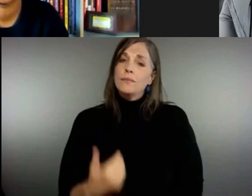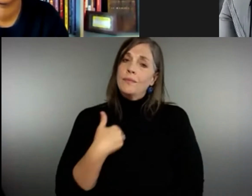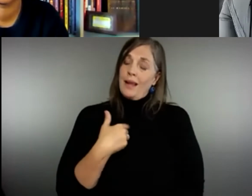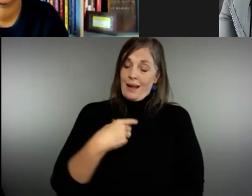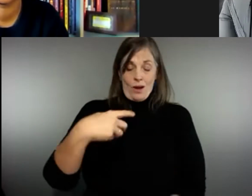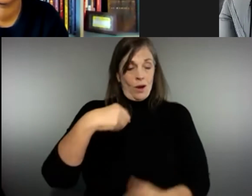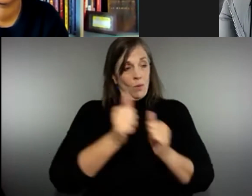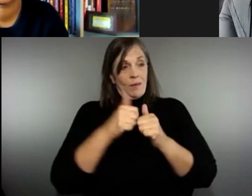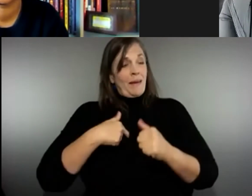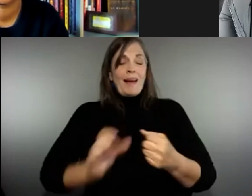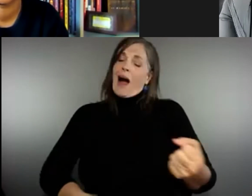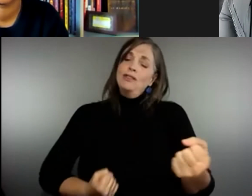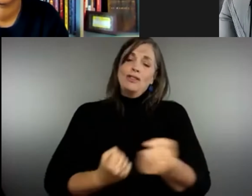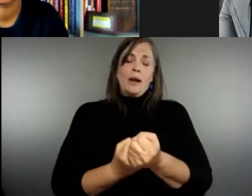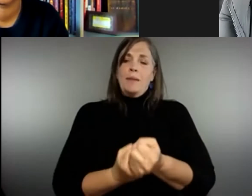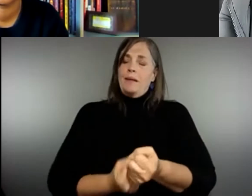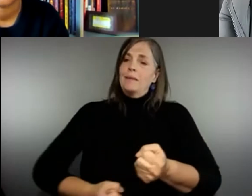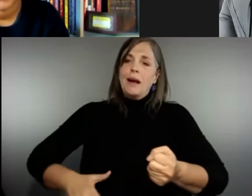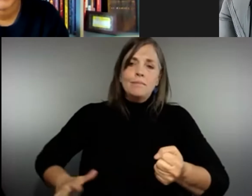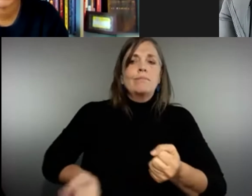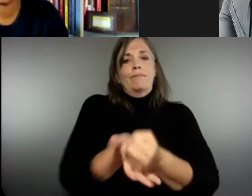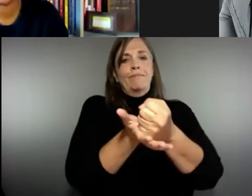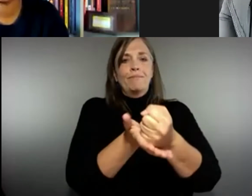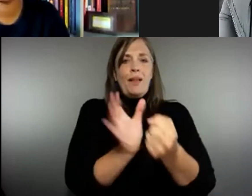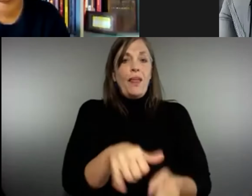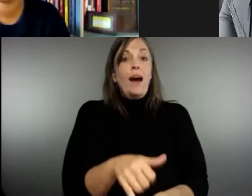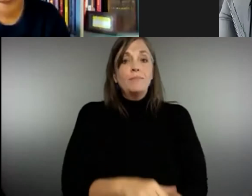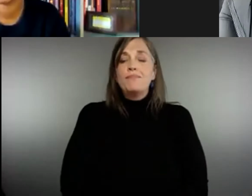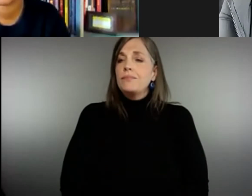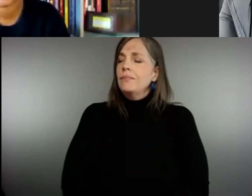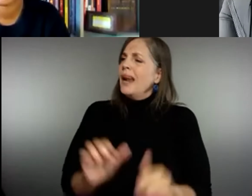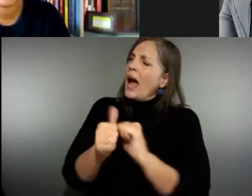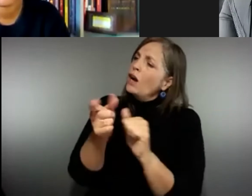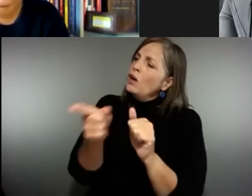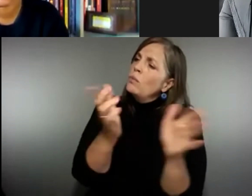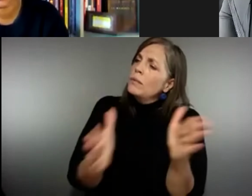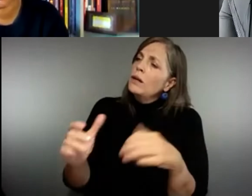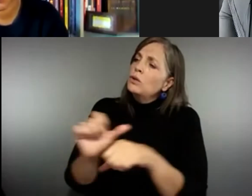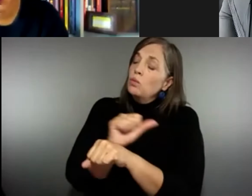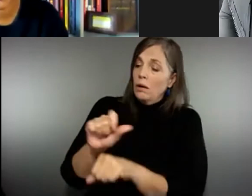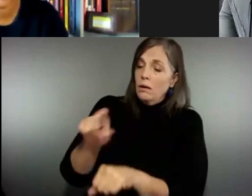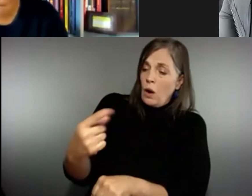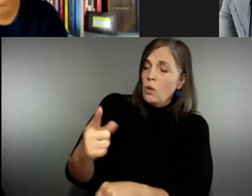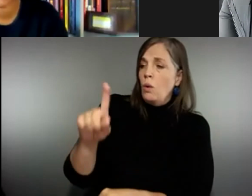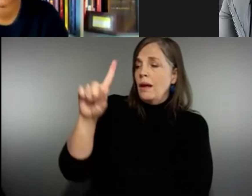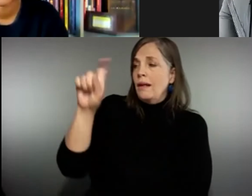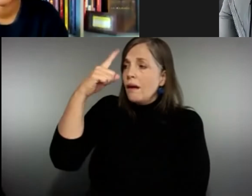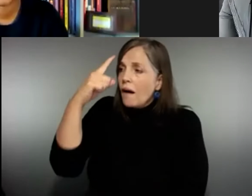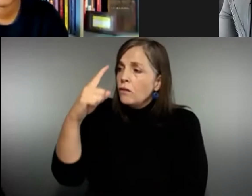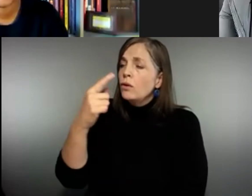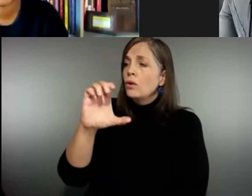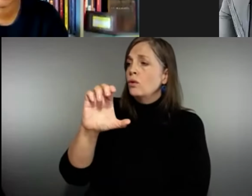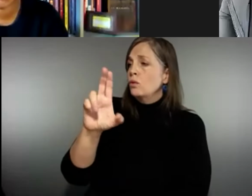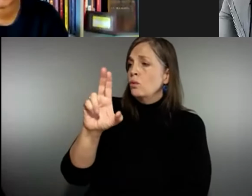champion that um and really advocate for that and how do you plan on working with the state not just governor cuomo but also